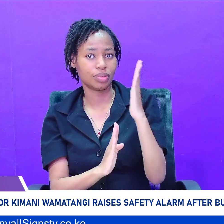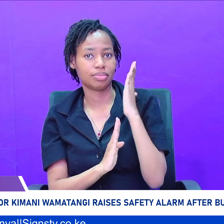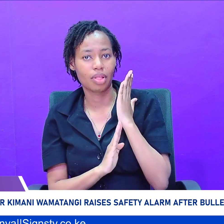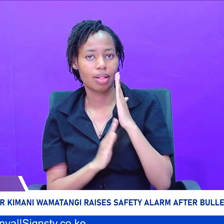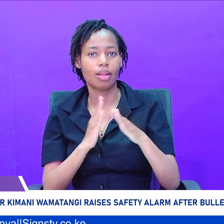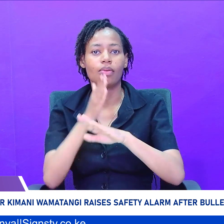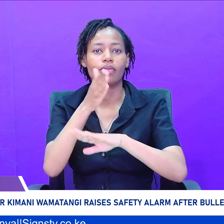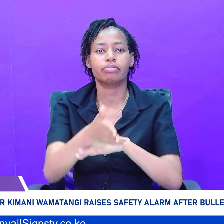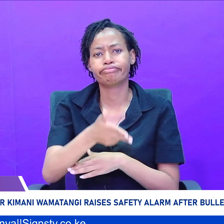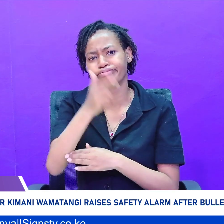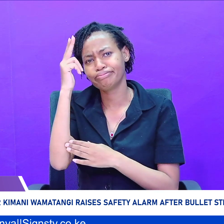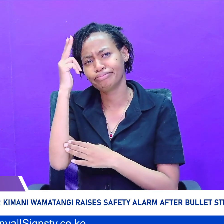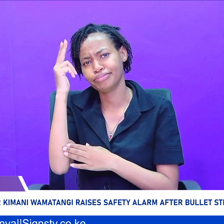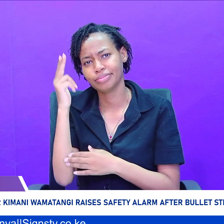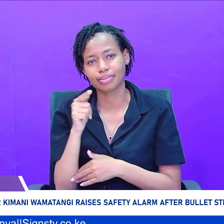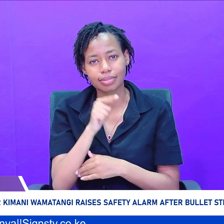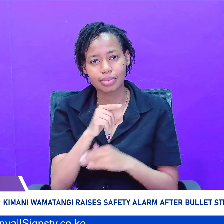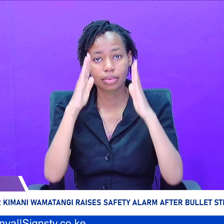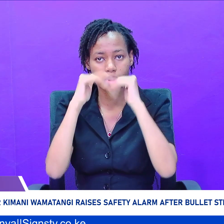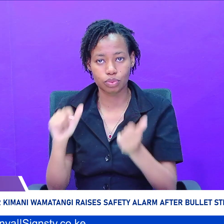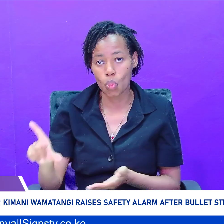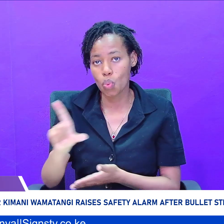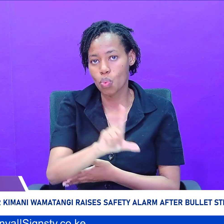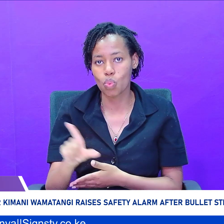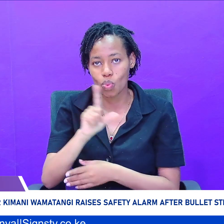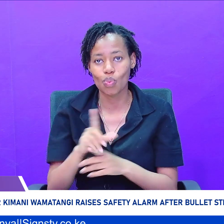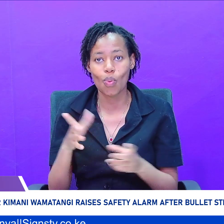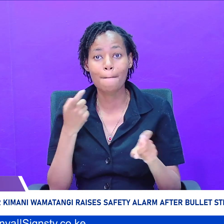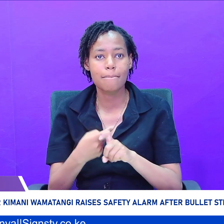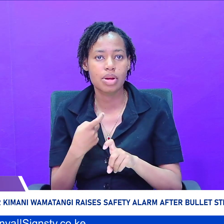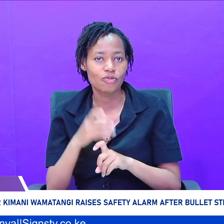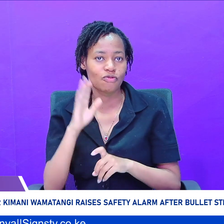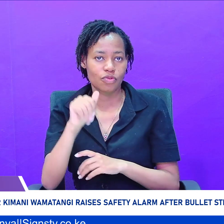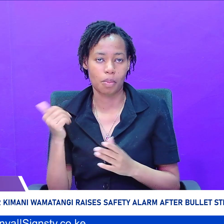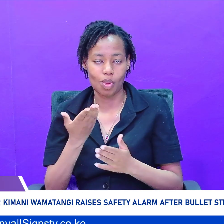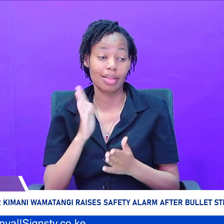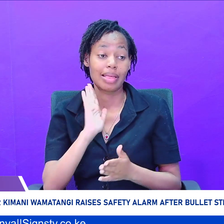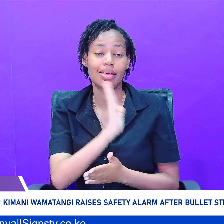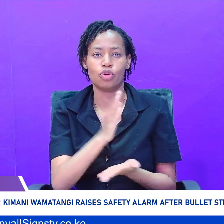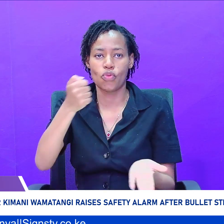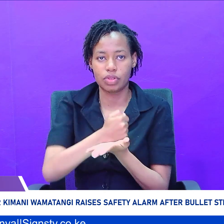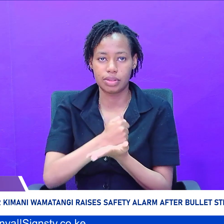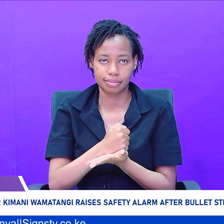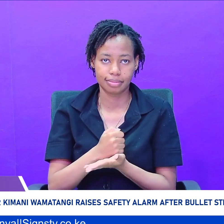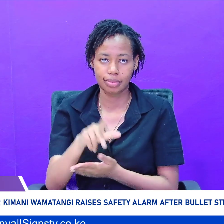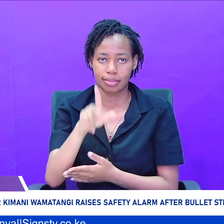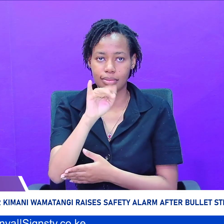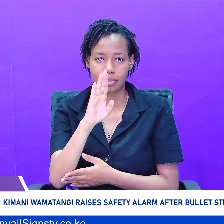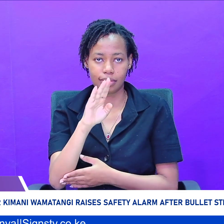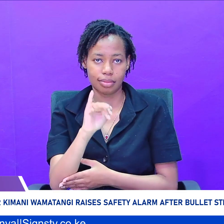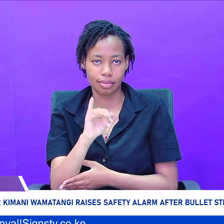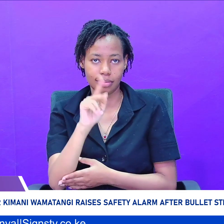security after a live bullet struck a house located just meters from his official Kibuku residence